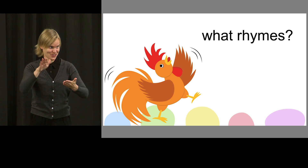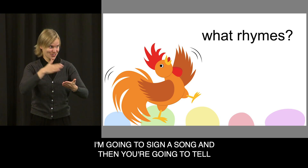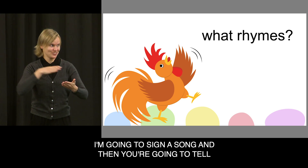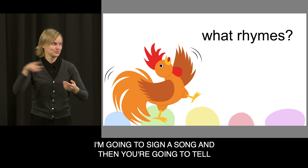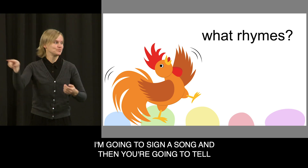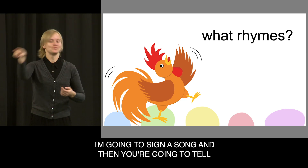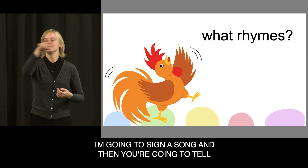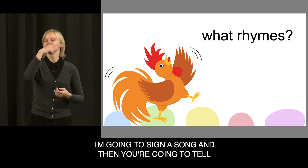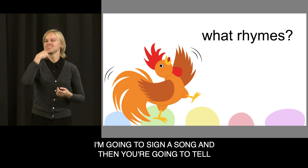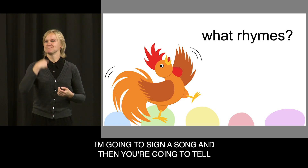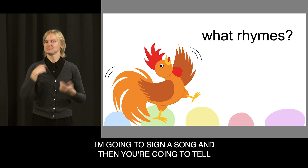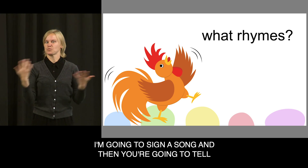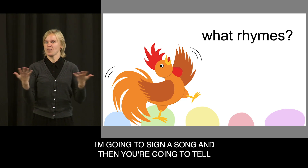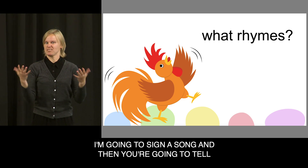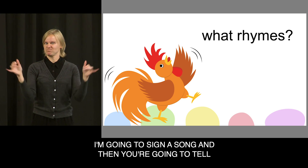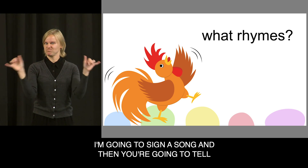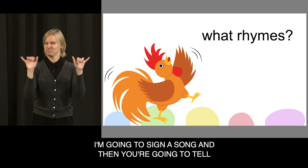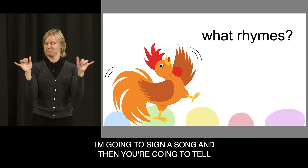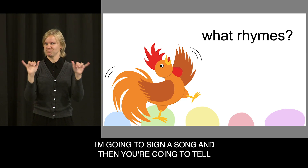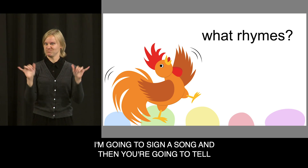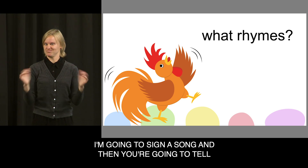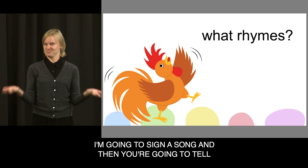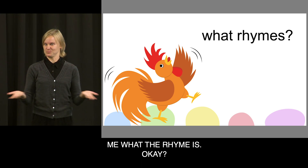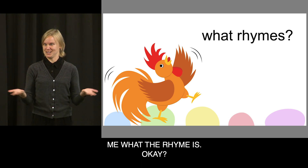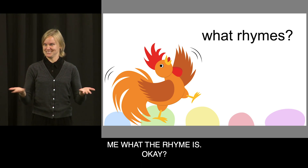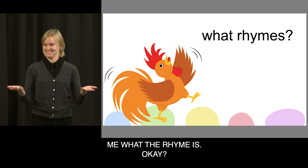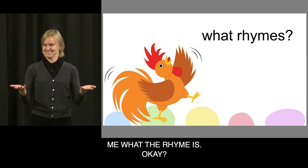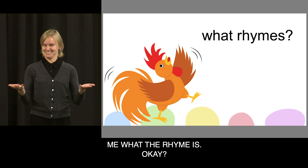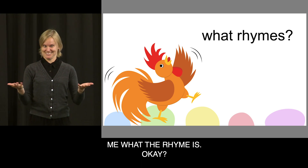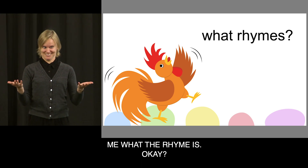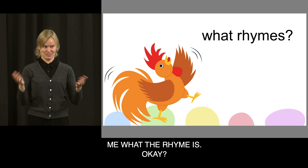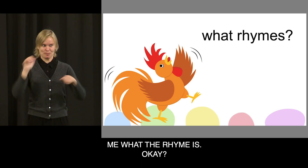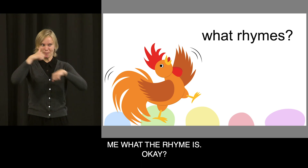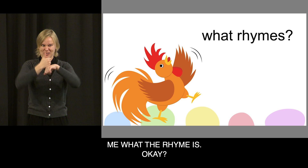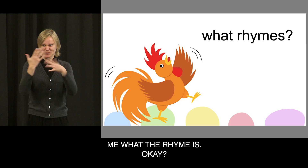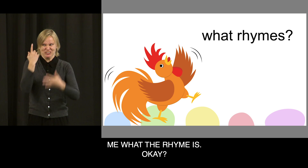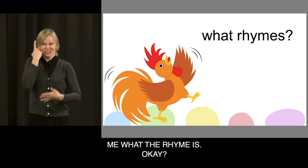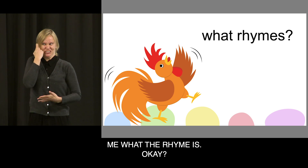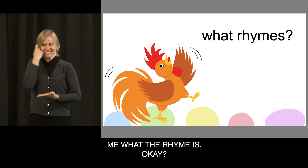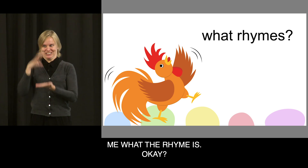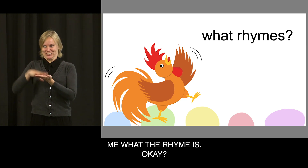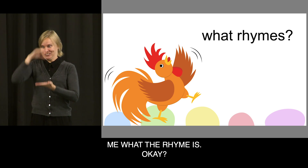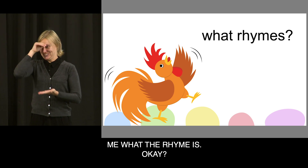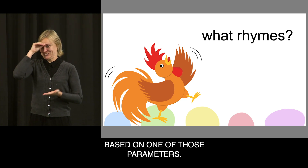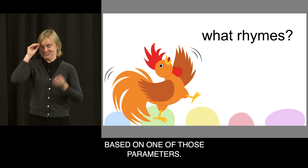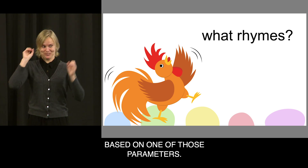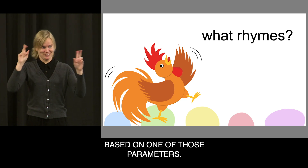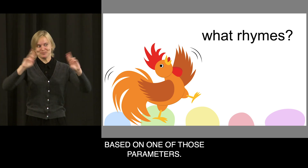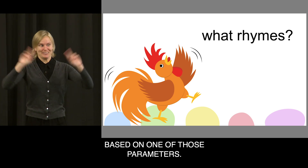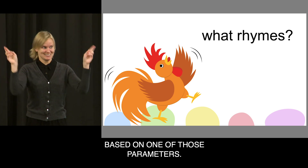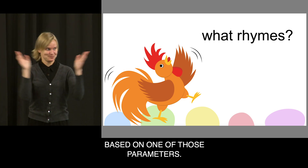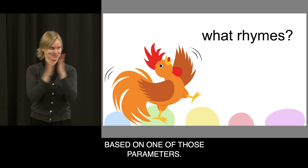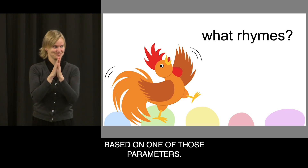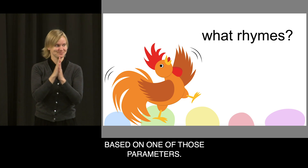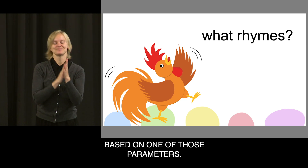I'm going to sign a song, and then you're going to tell me what the rhyme is, okay? Based on one of those parameters.